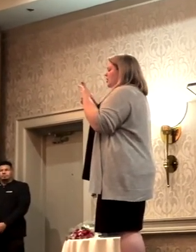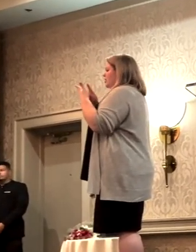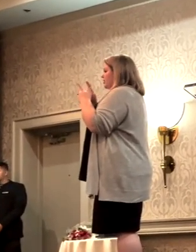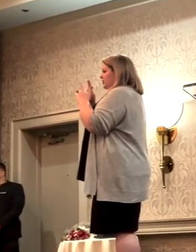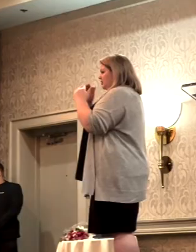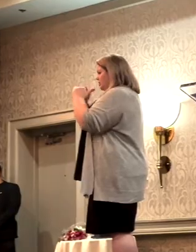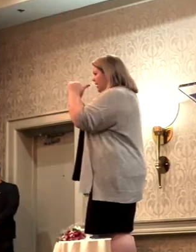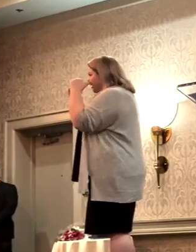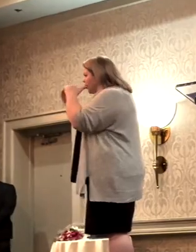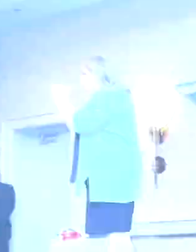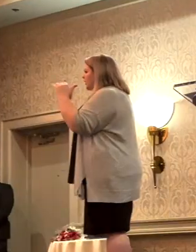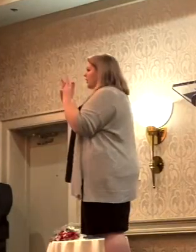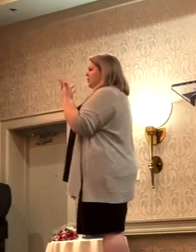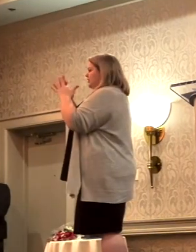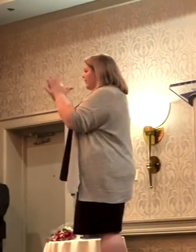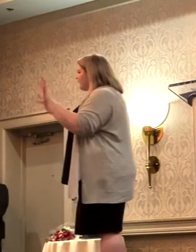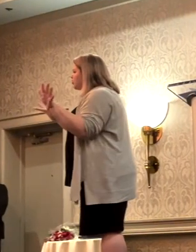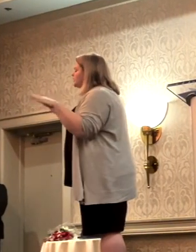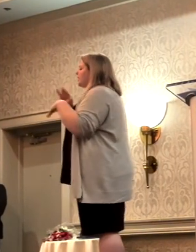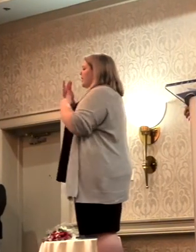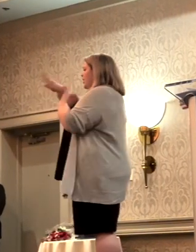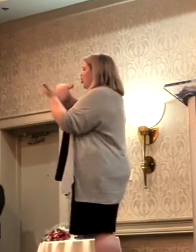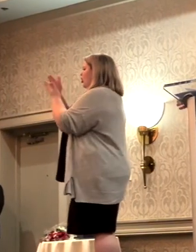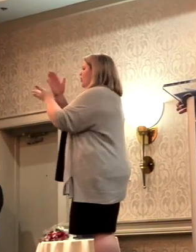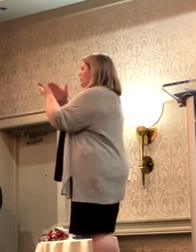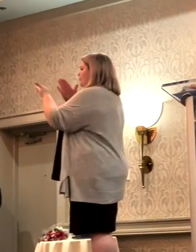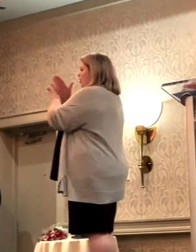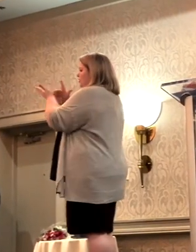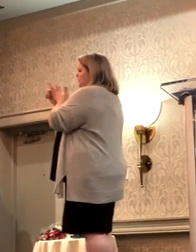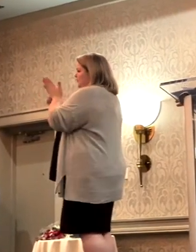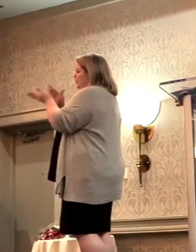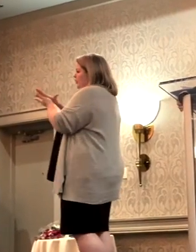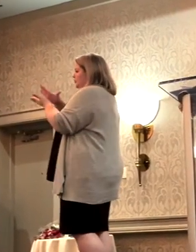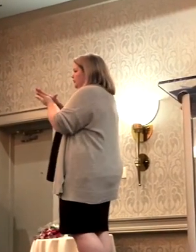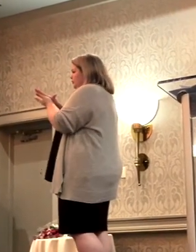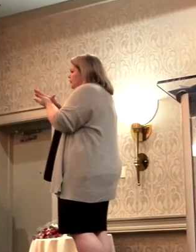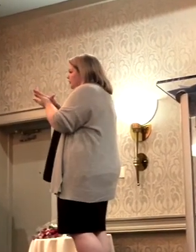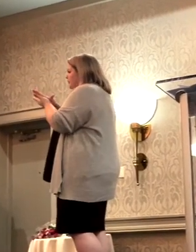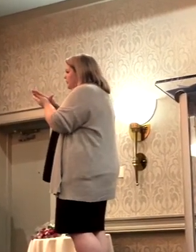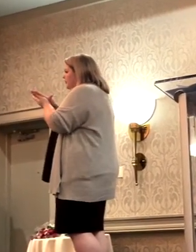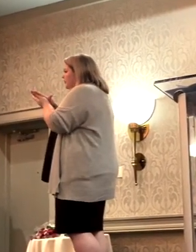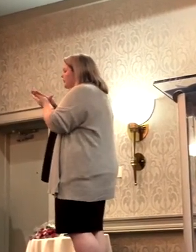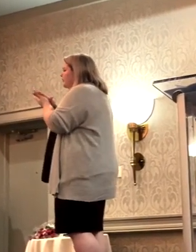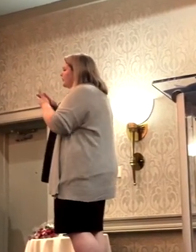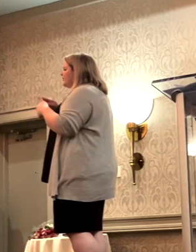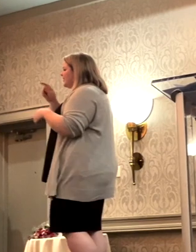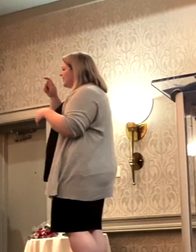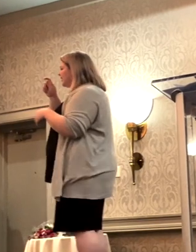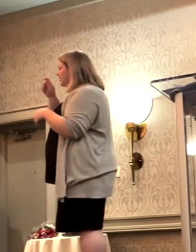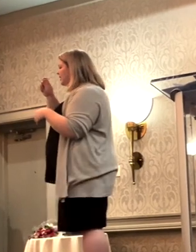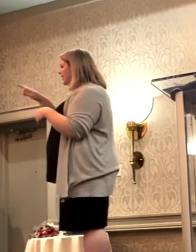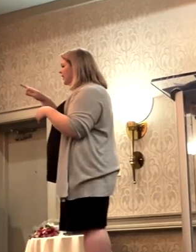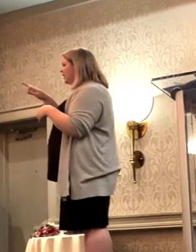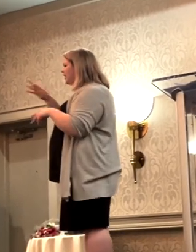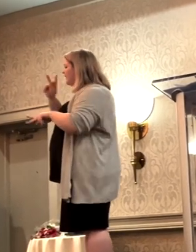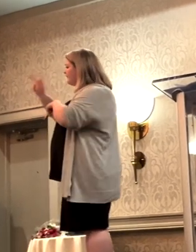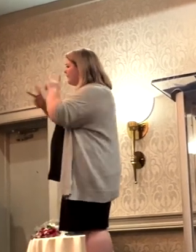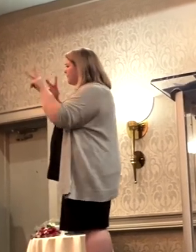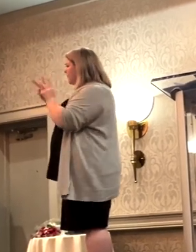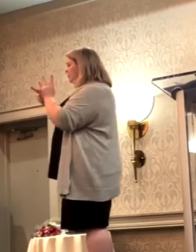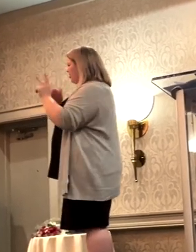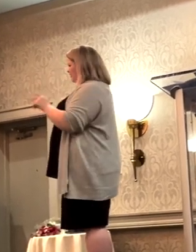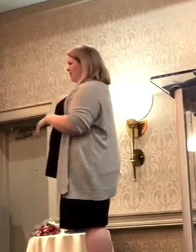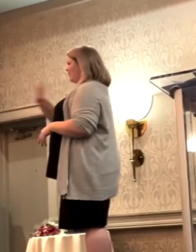aspects of the law school's work. Nothing changes if people don't speak up.